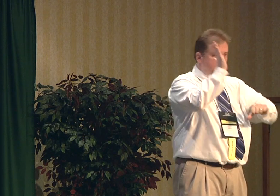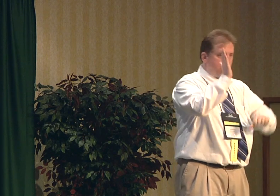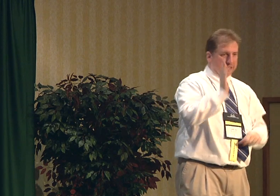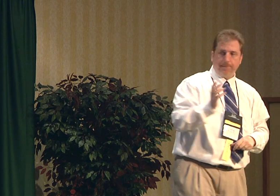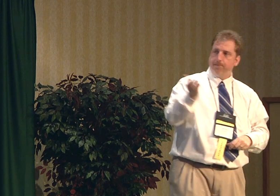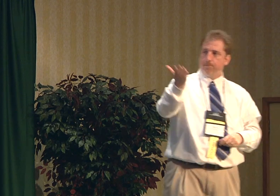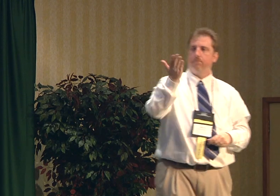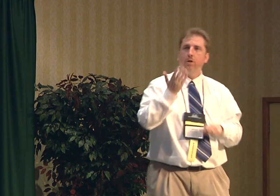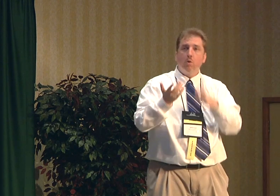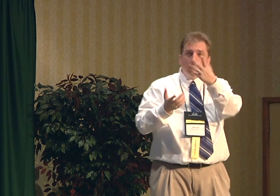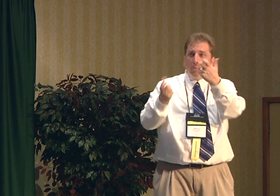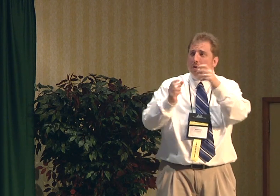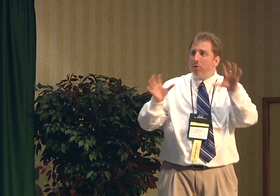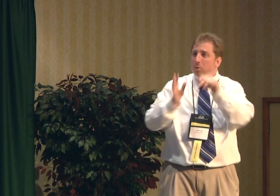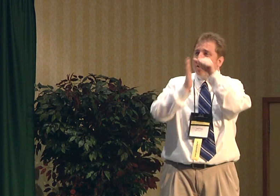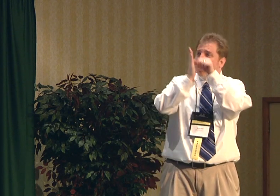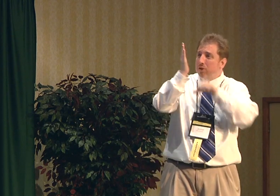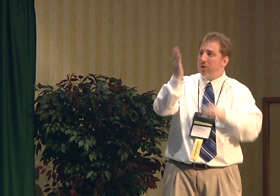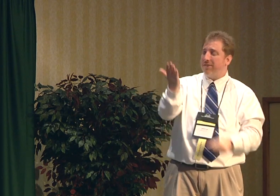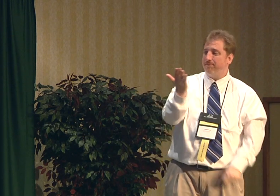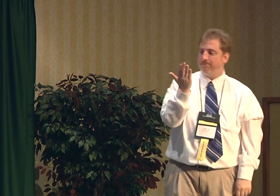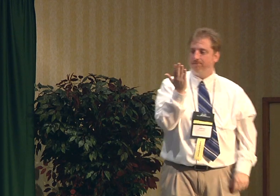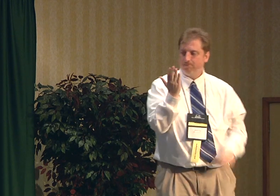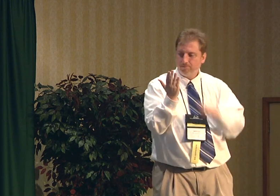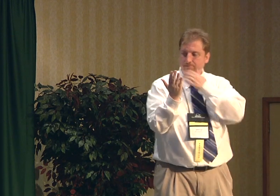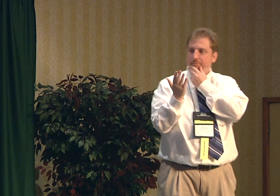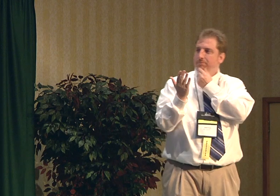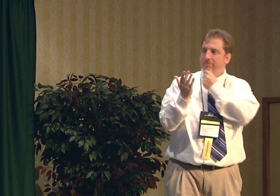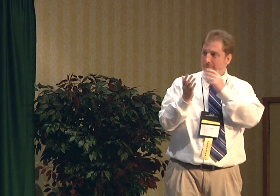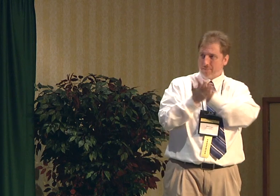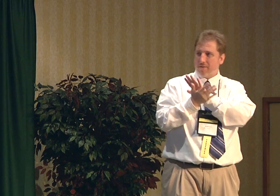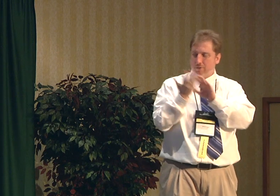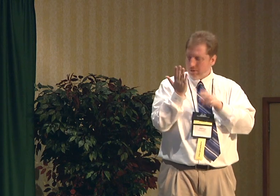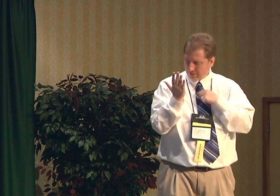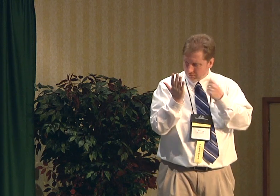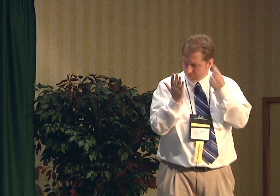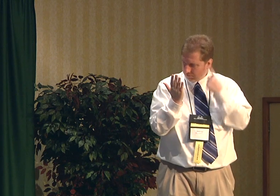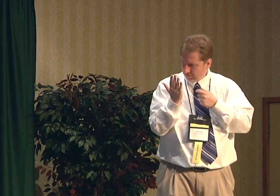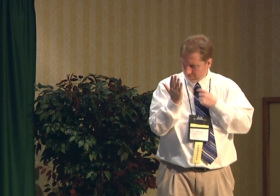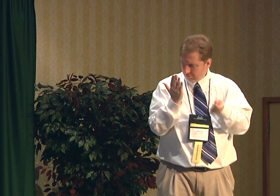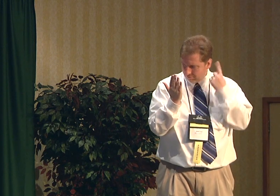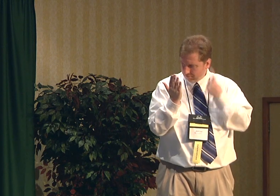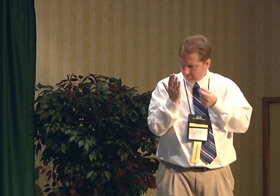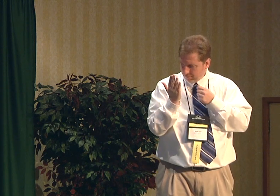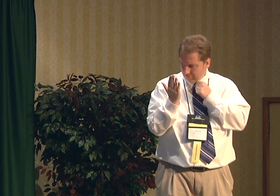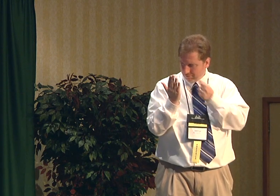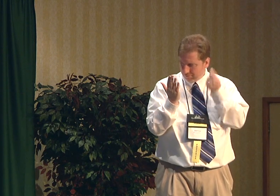understand the doctor's directions. So if it's a surgical procedure, for example, and written